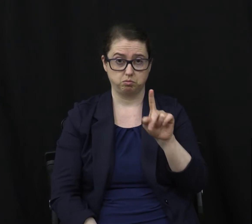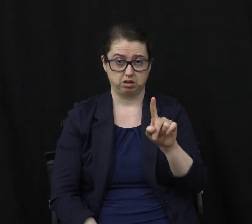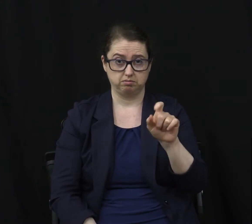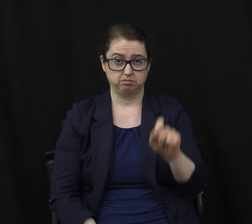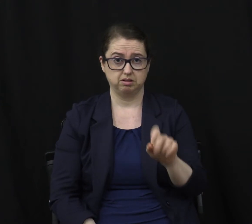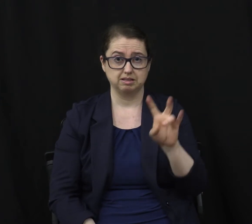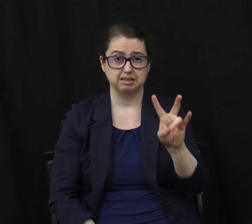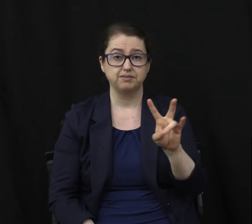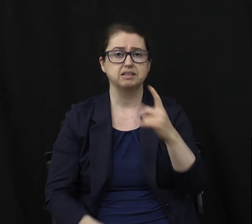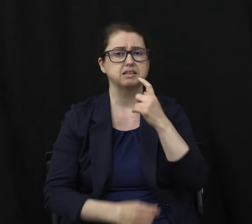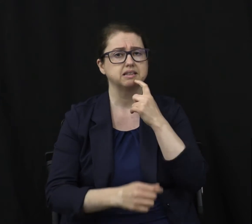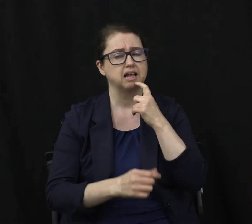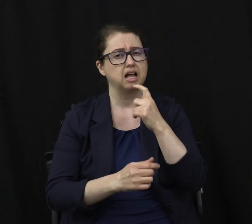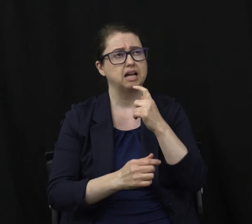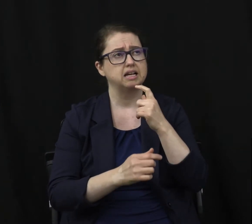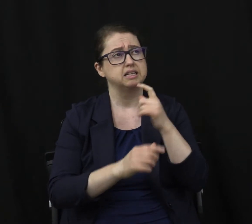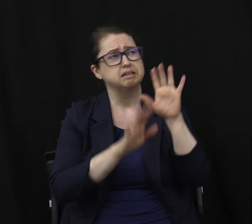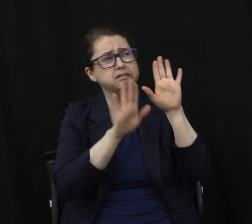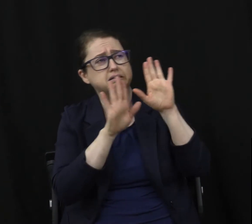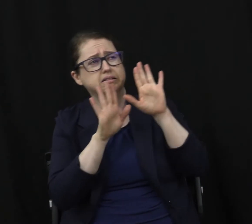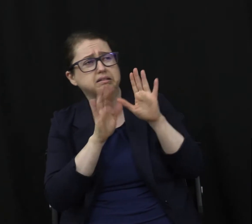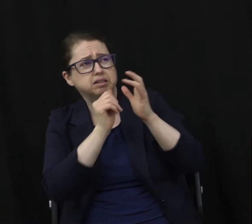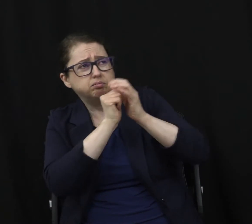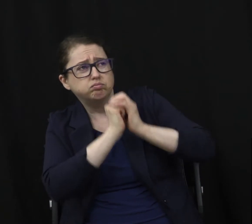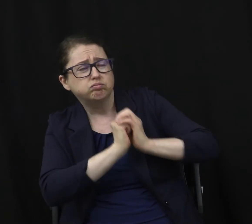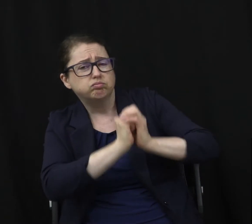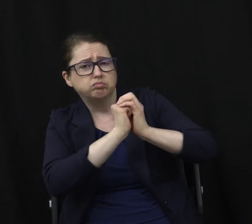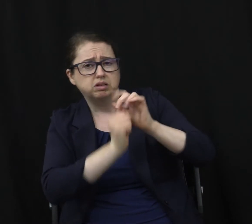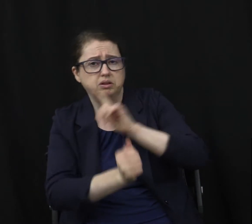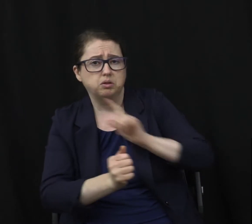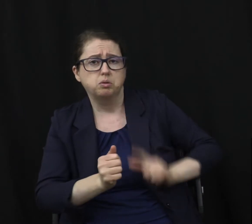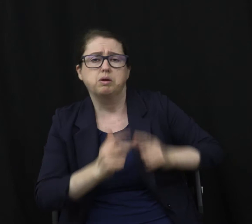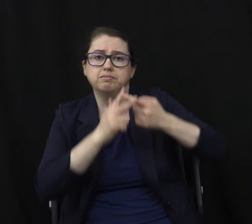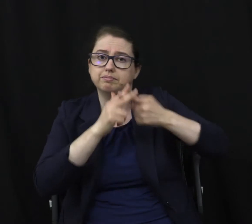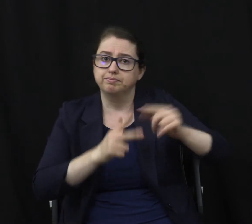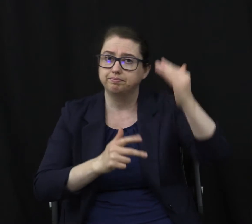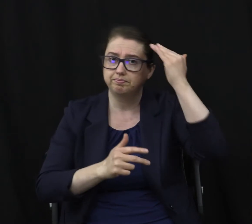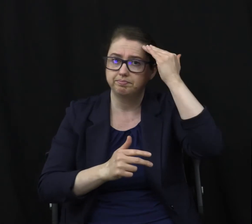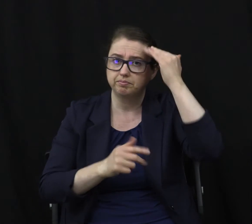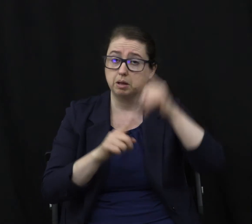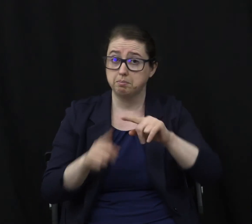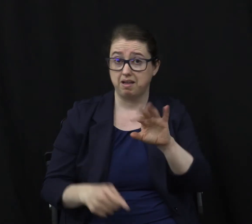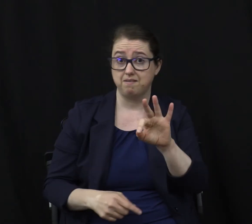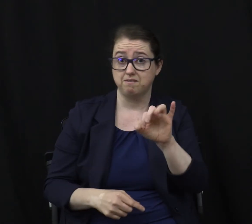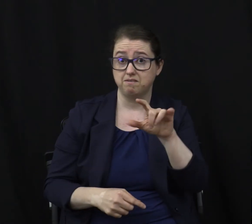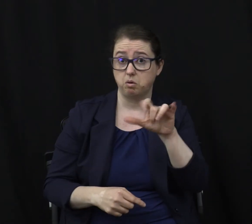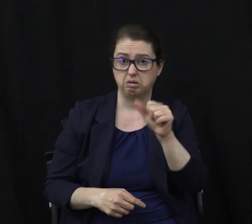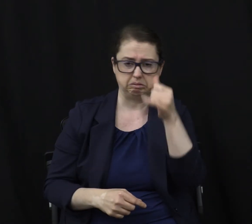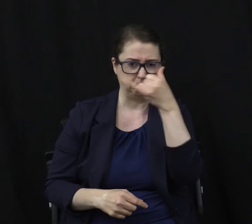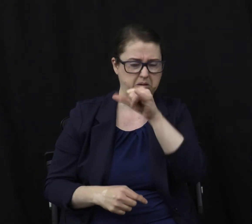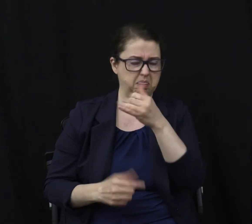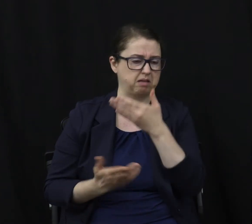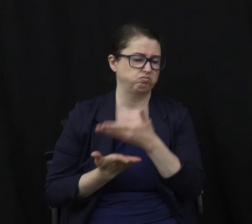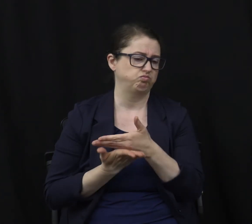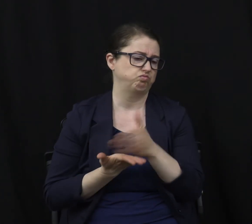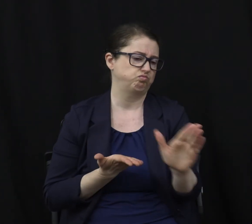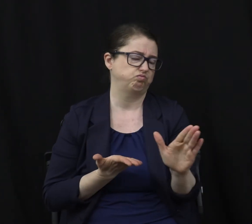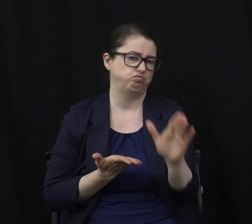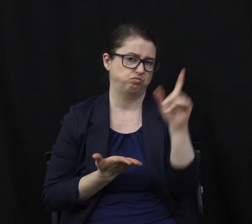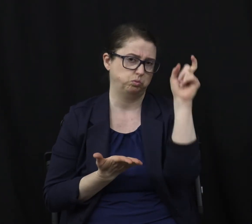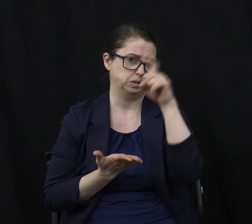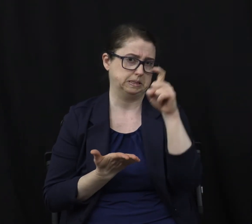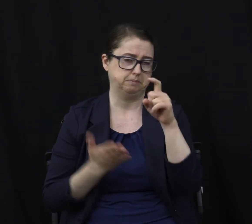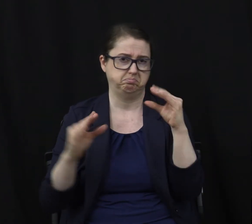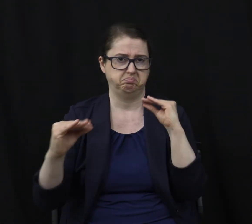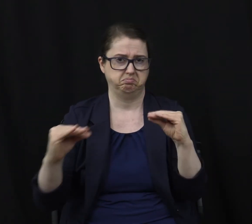the beginning of knowledge, but fools despise wisdom and instruction." All of us here are